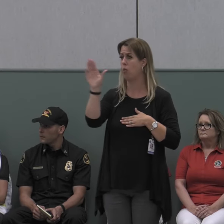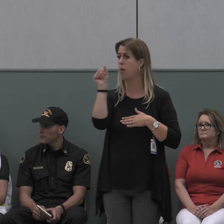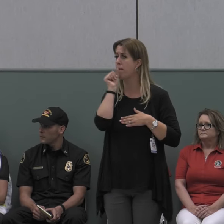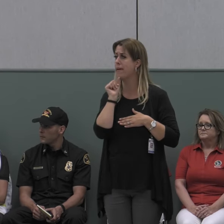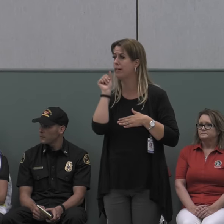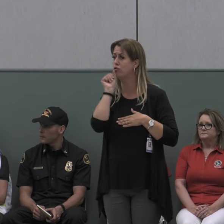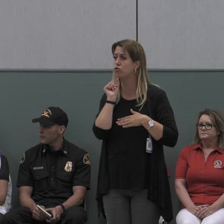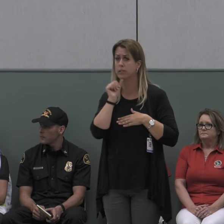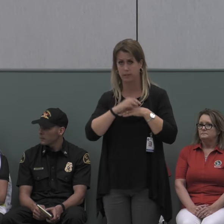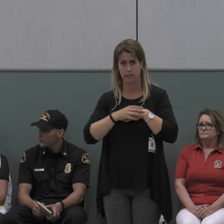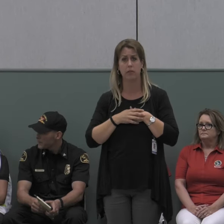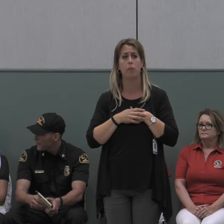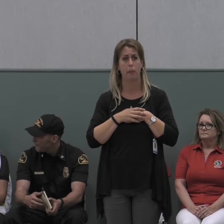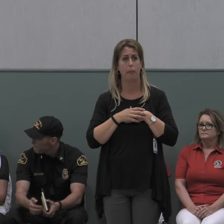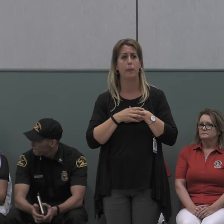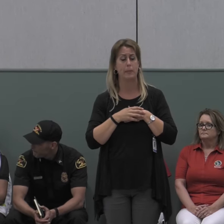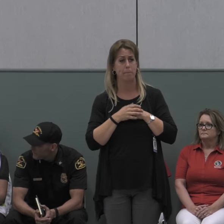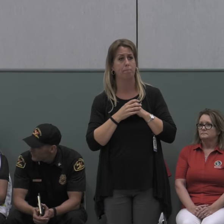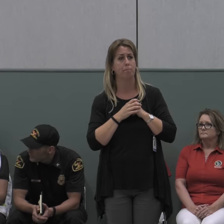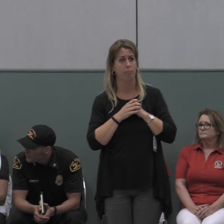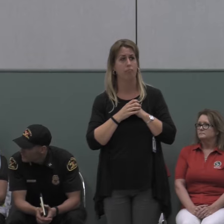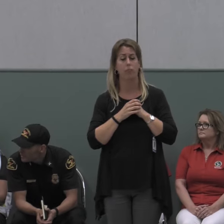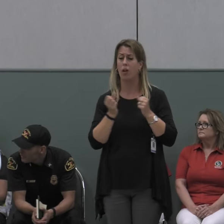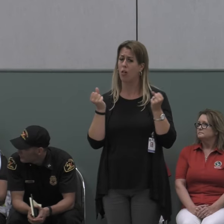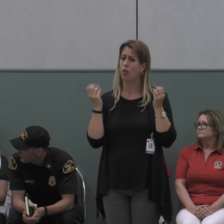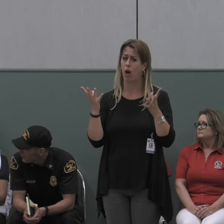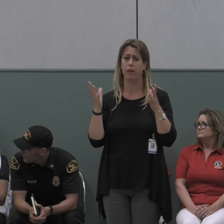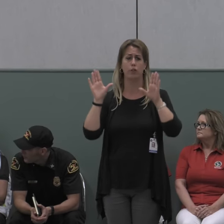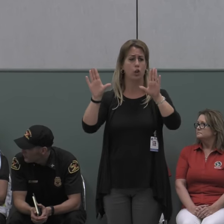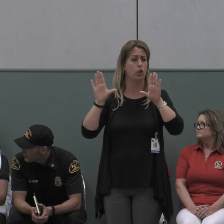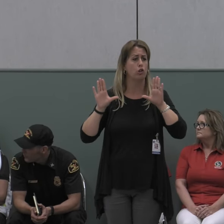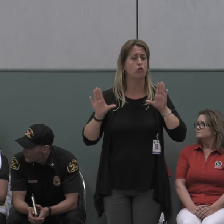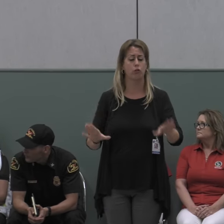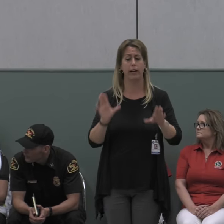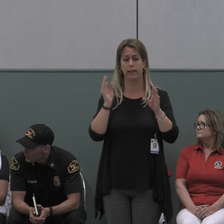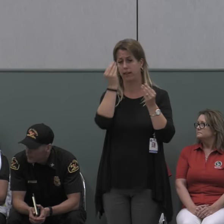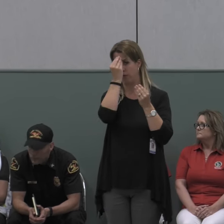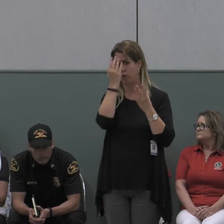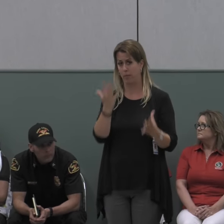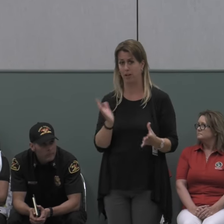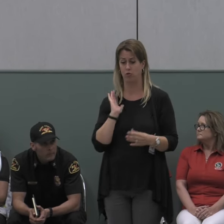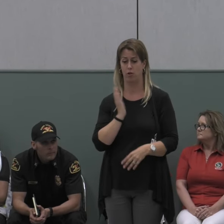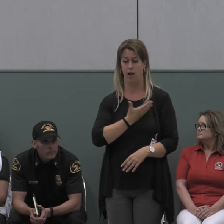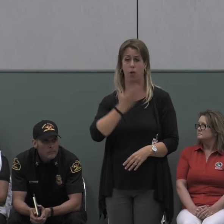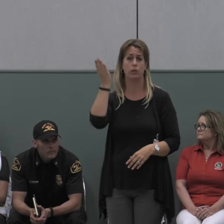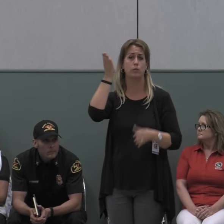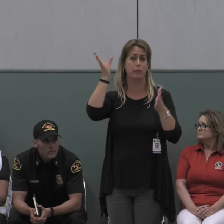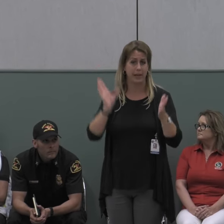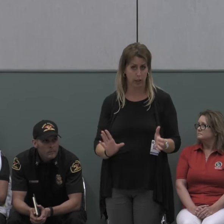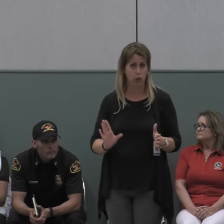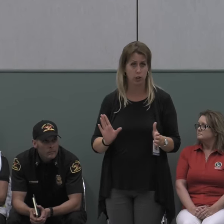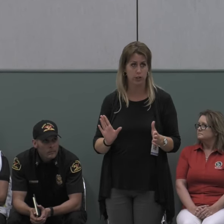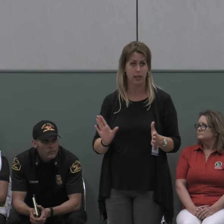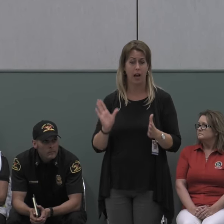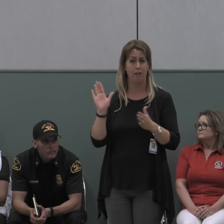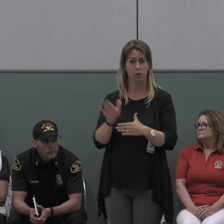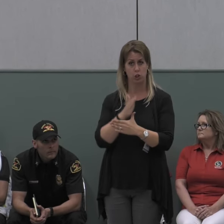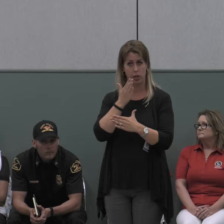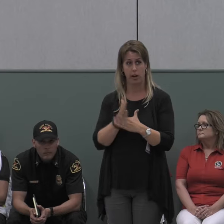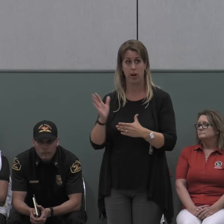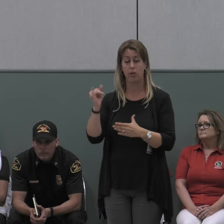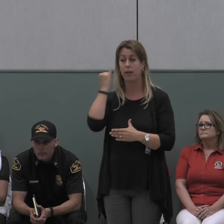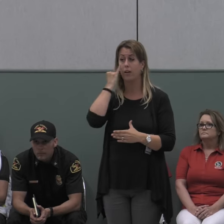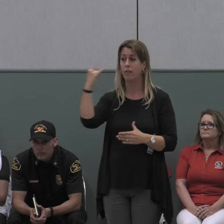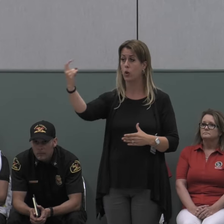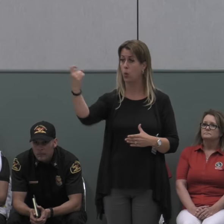what you've been doing to be able to listen to a lot of the great information that our speakers have been given. So when we give a question, just please raise